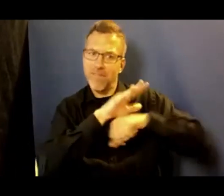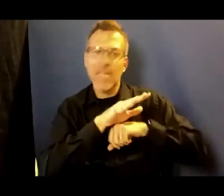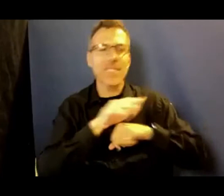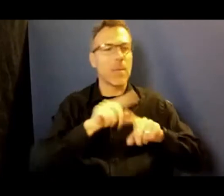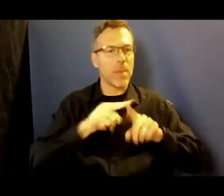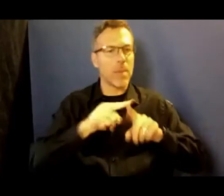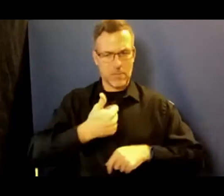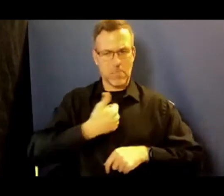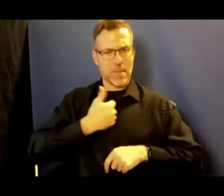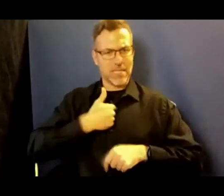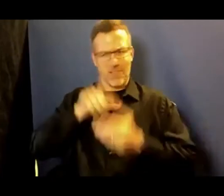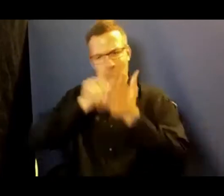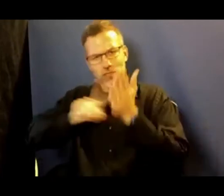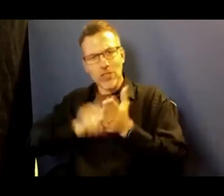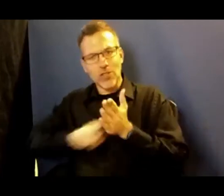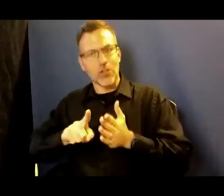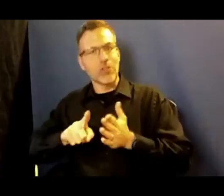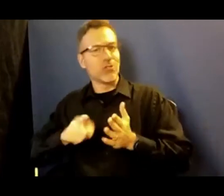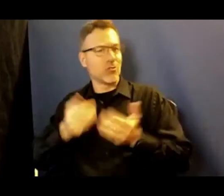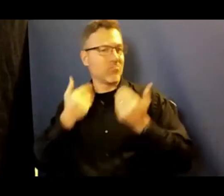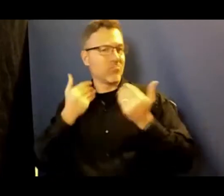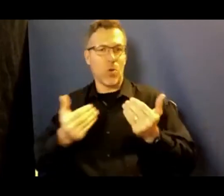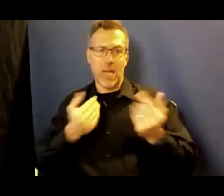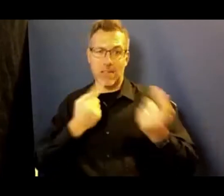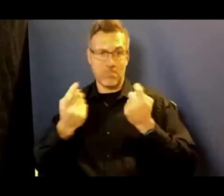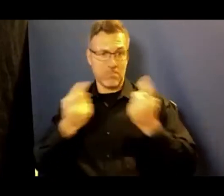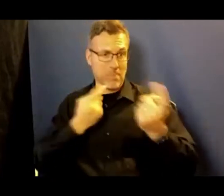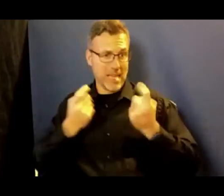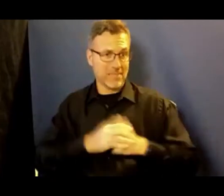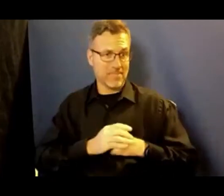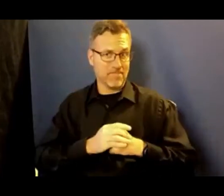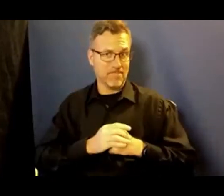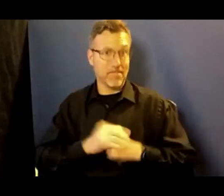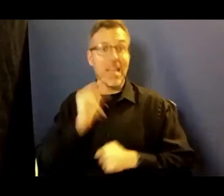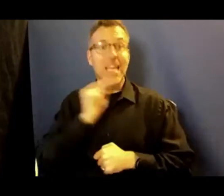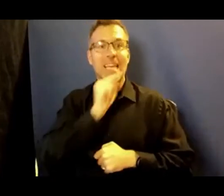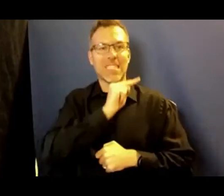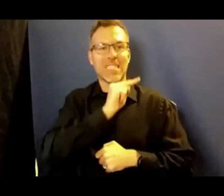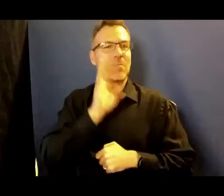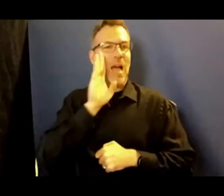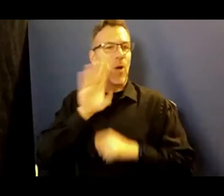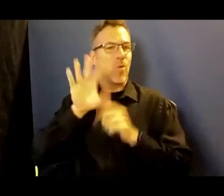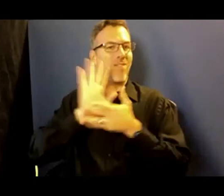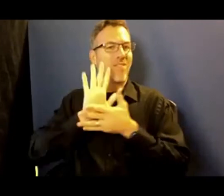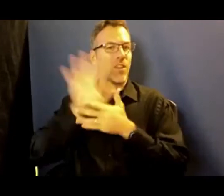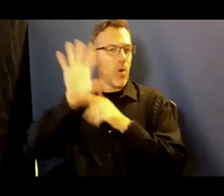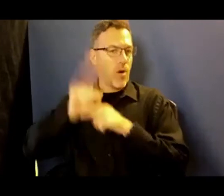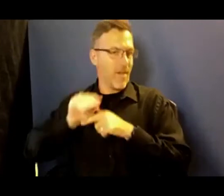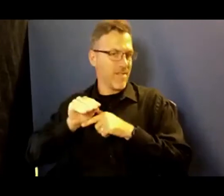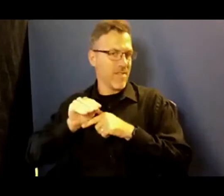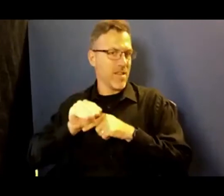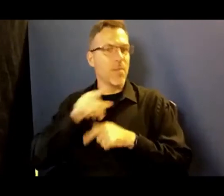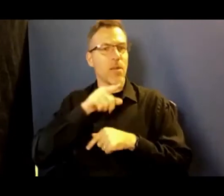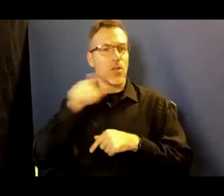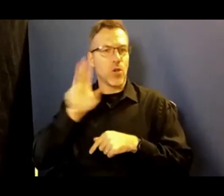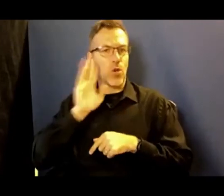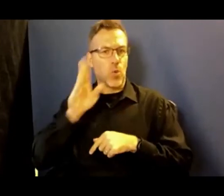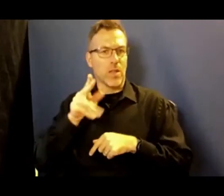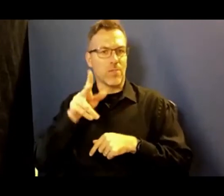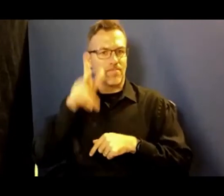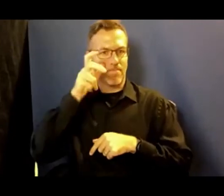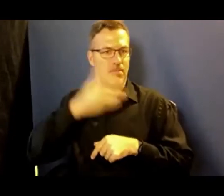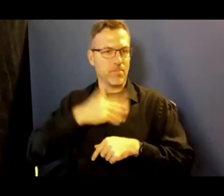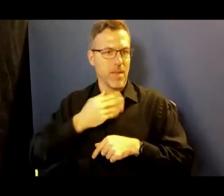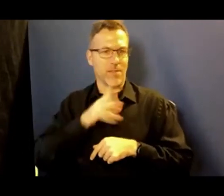want. Okay, so I'm going to turn my video off so I'm not distracting anyone, but you will hear my voice just here in a